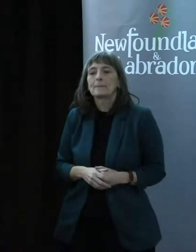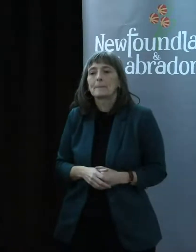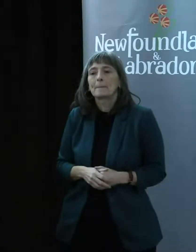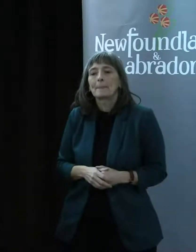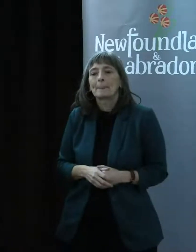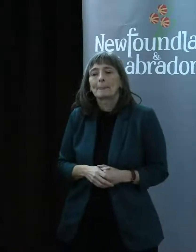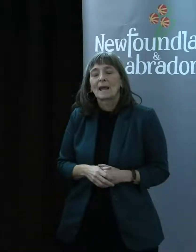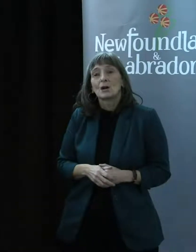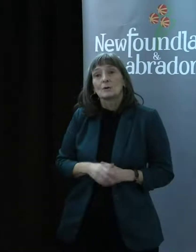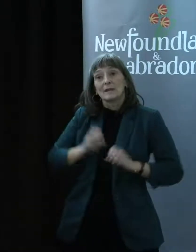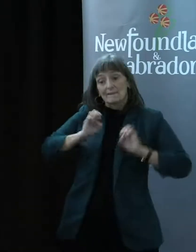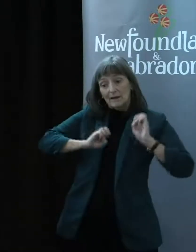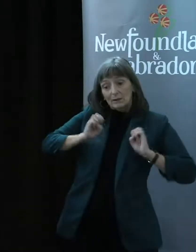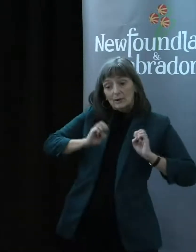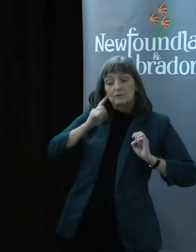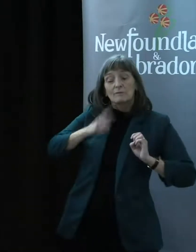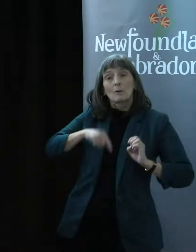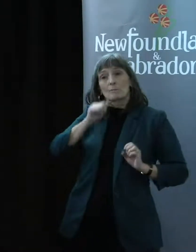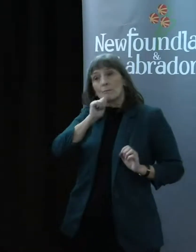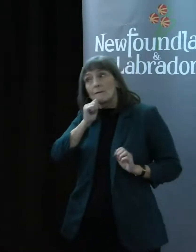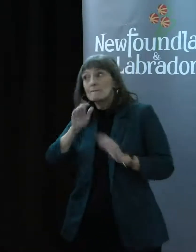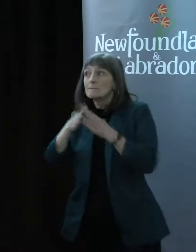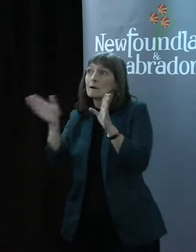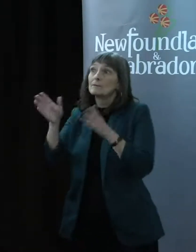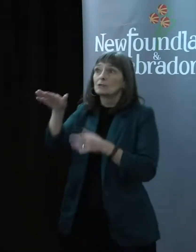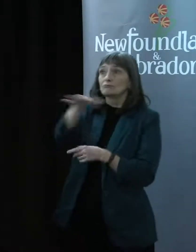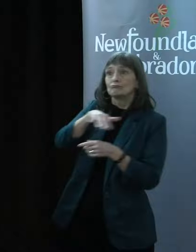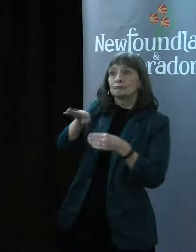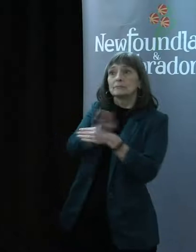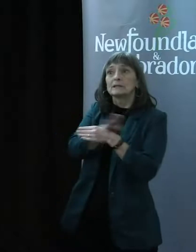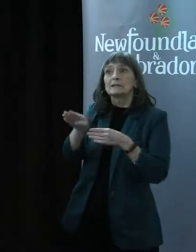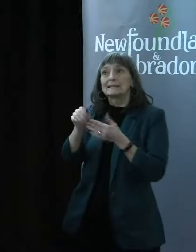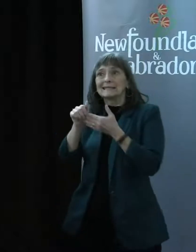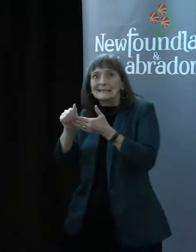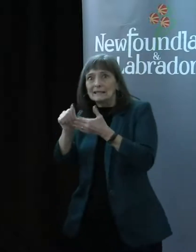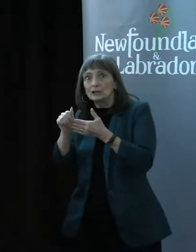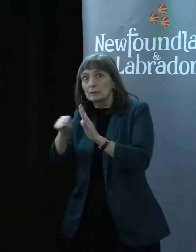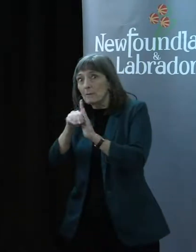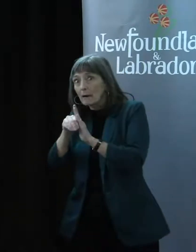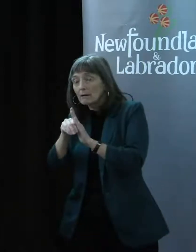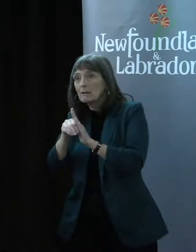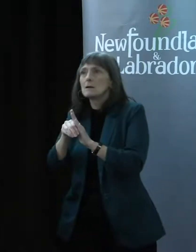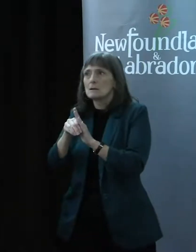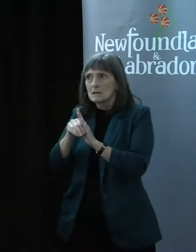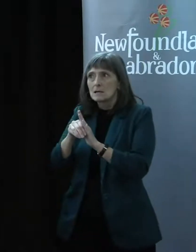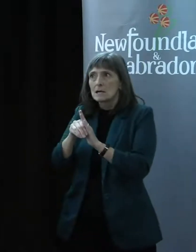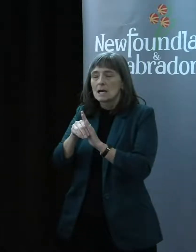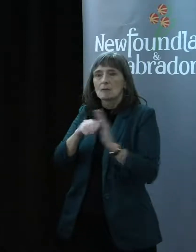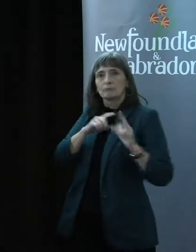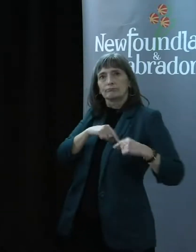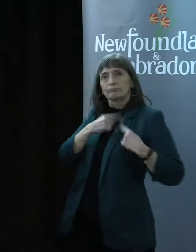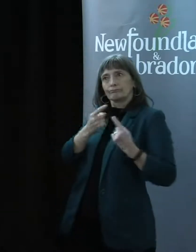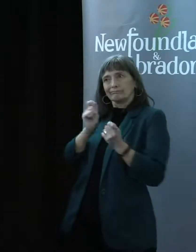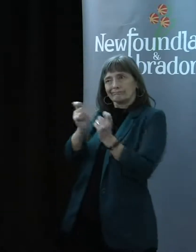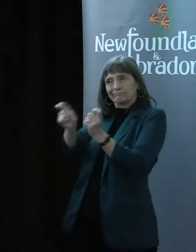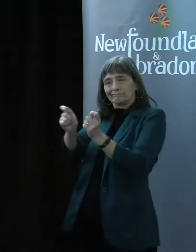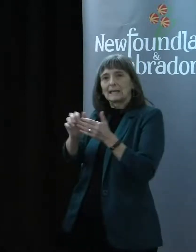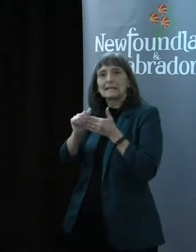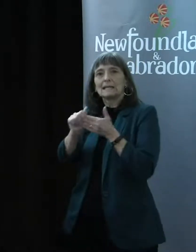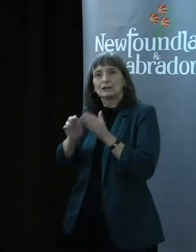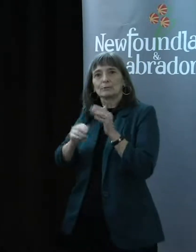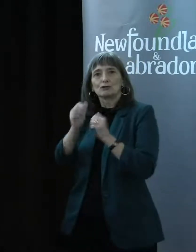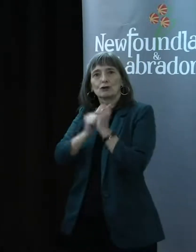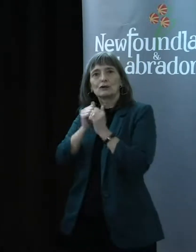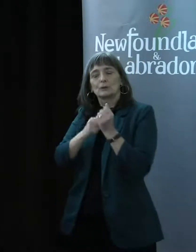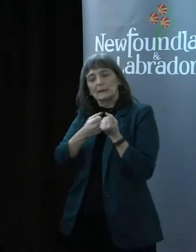completing evaluation of the private and public sector leadership model that evolved and an evolving leadership